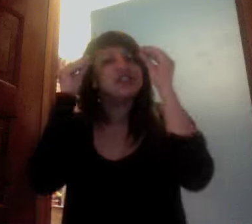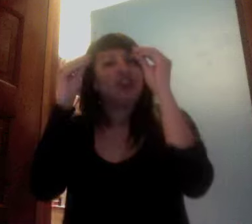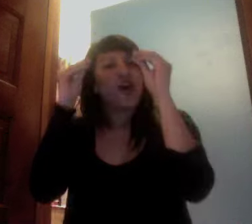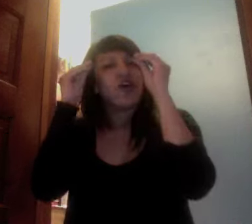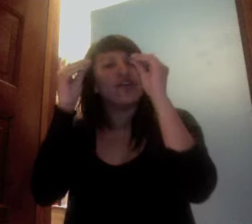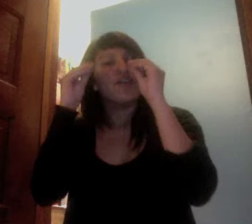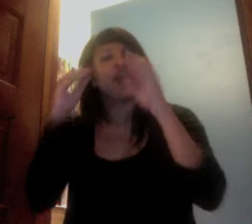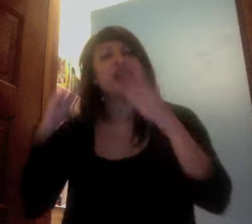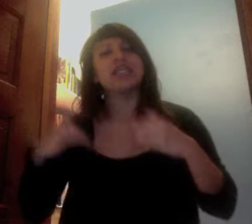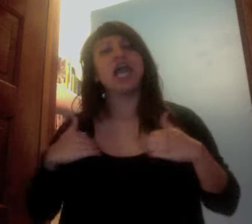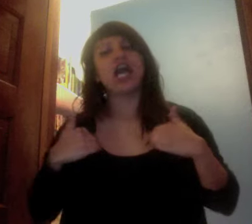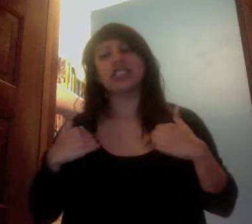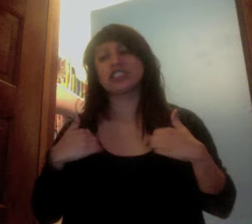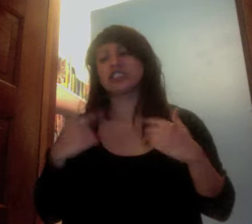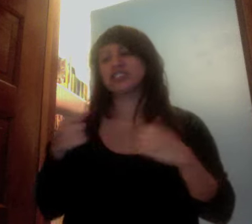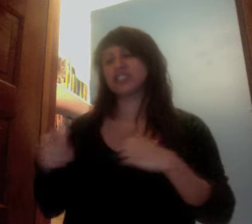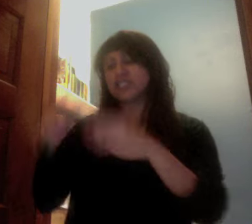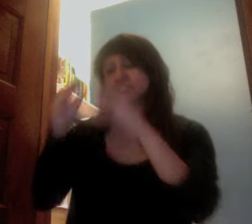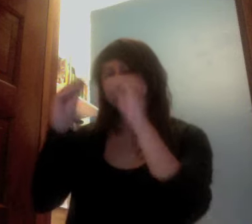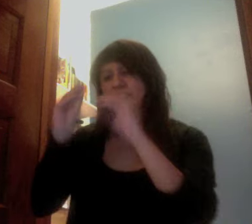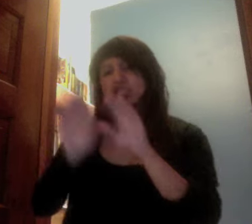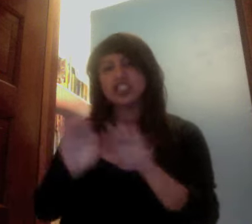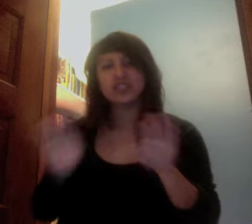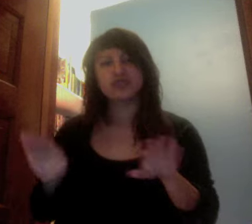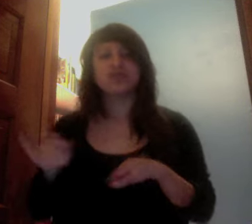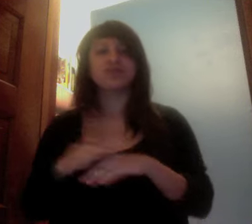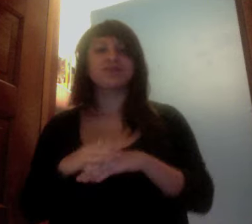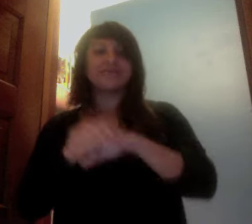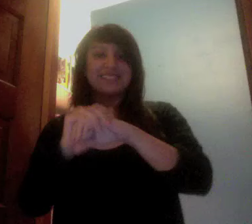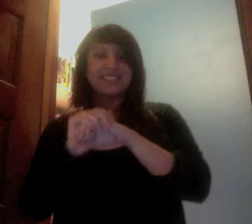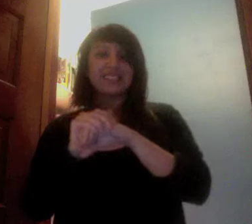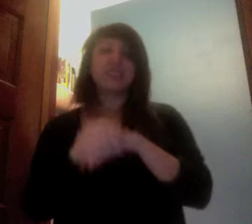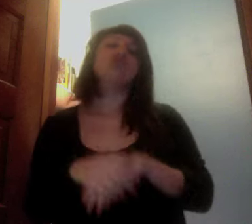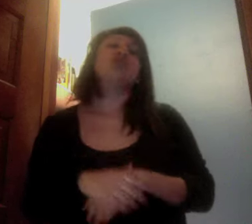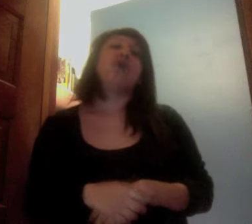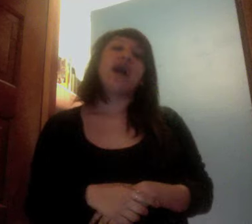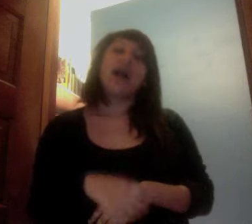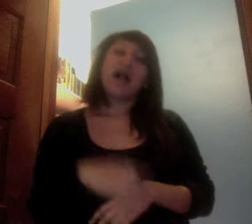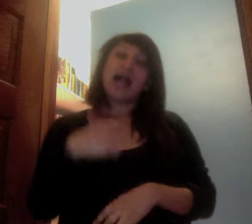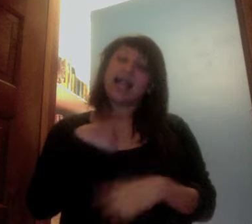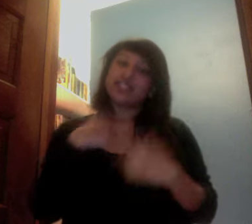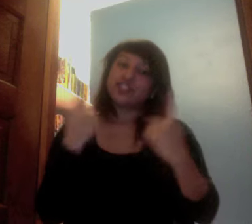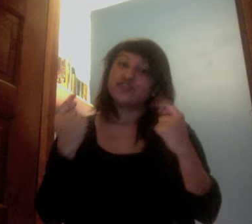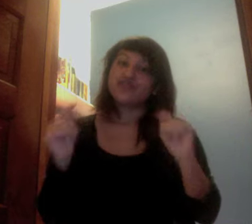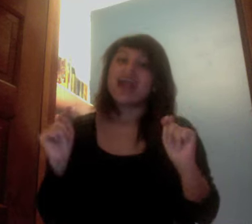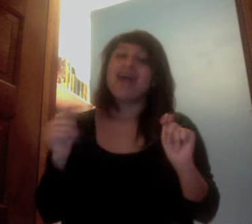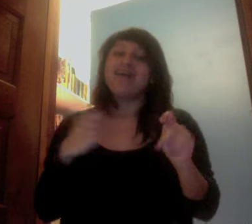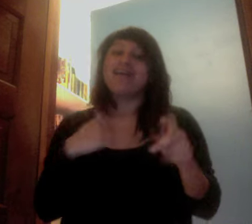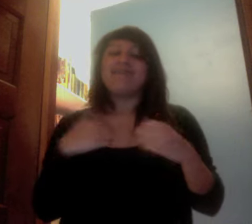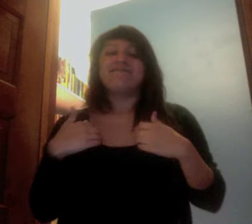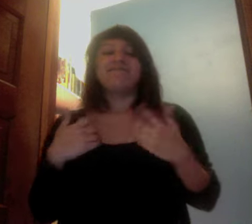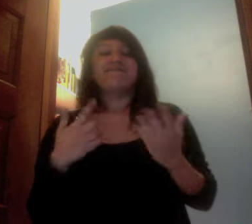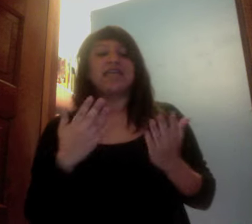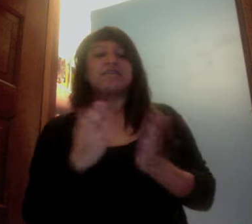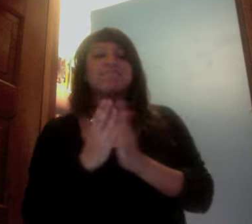Danish. So I tried. I had my travel guide with some basic phrases, but I learned pretty quickly